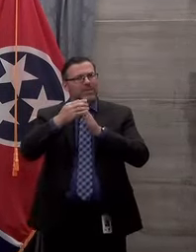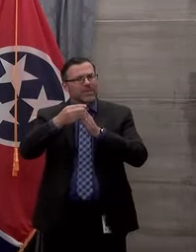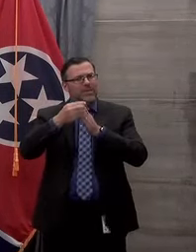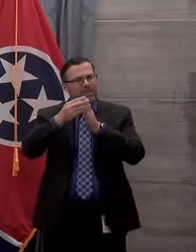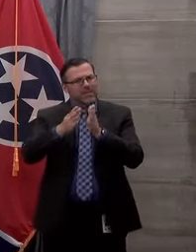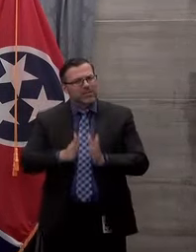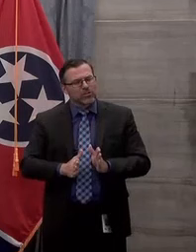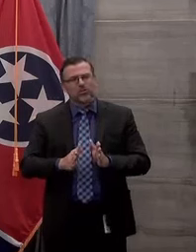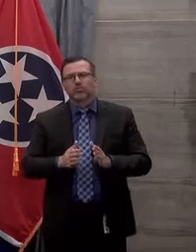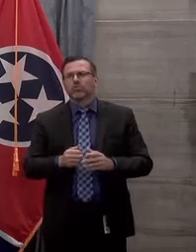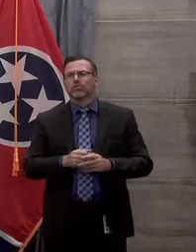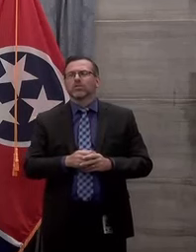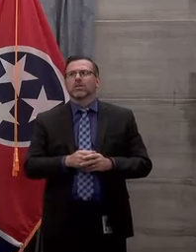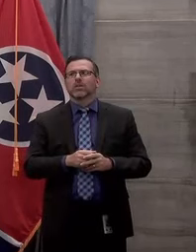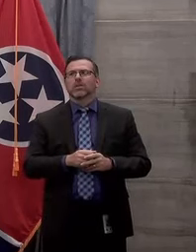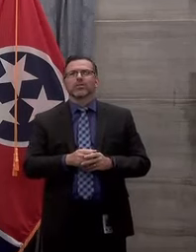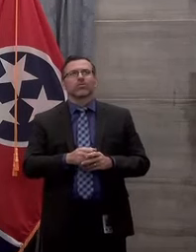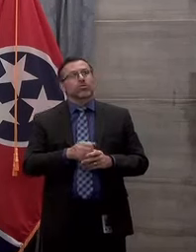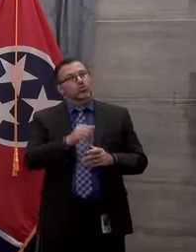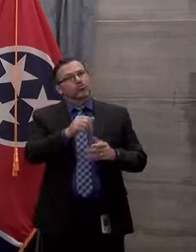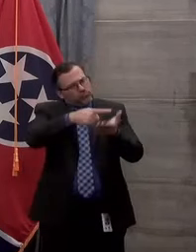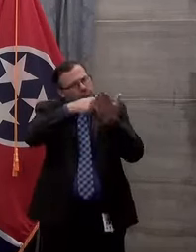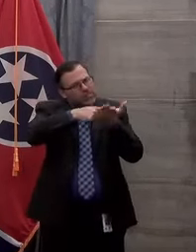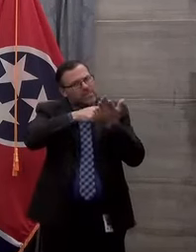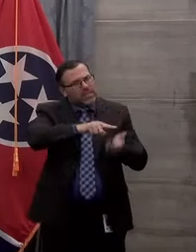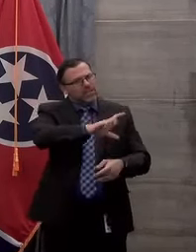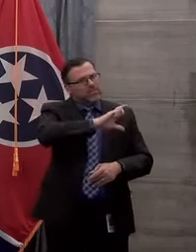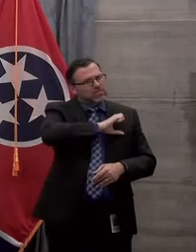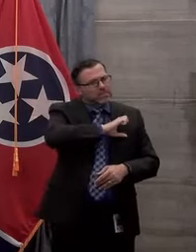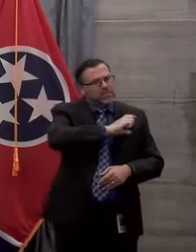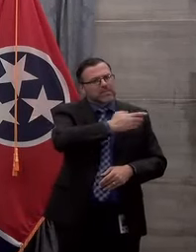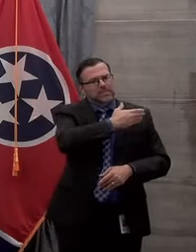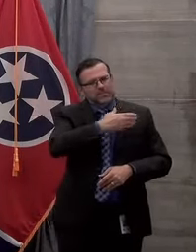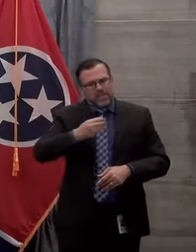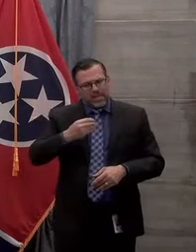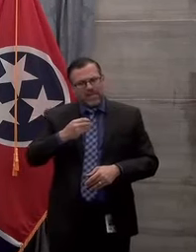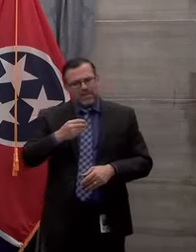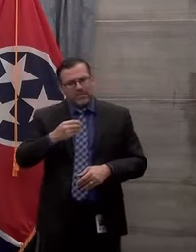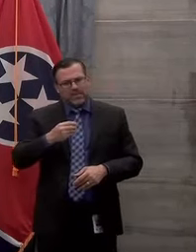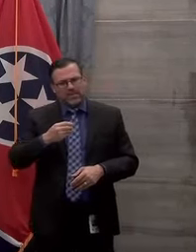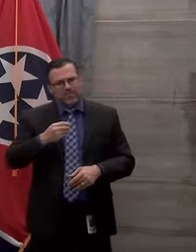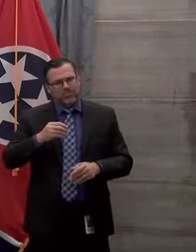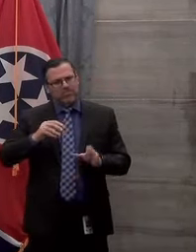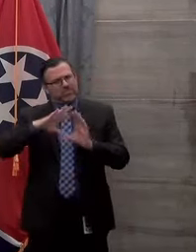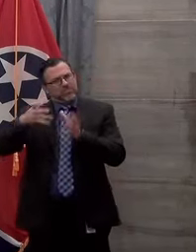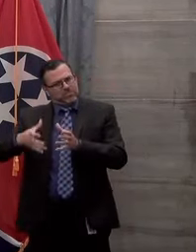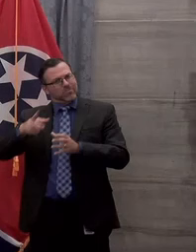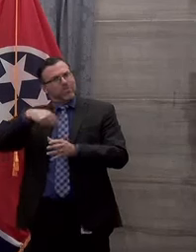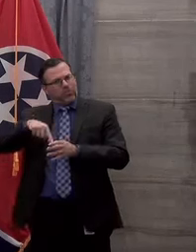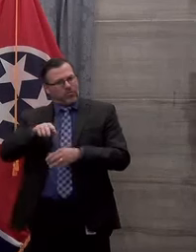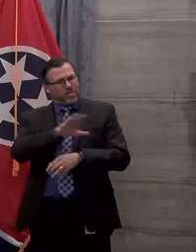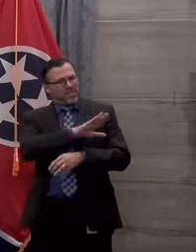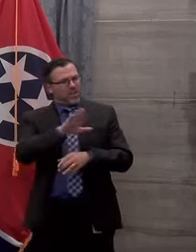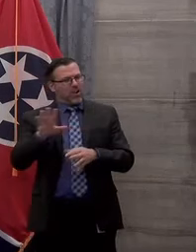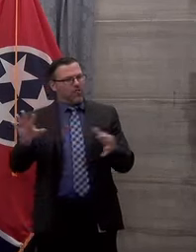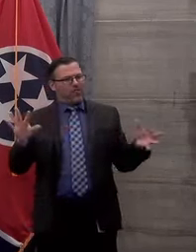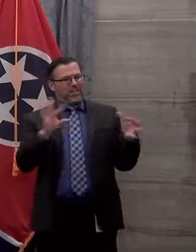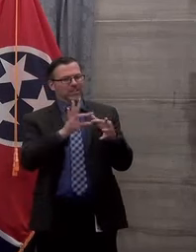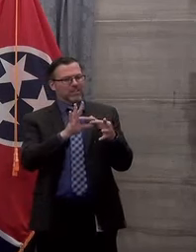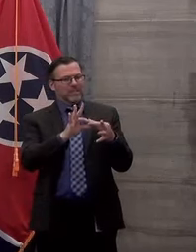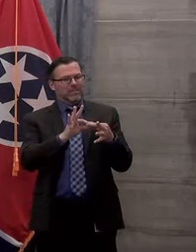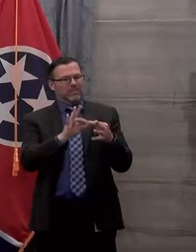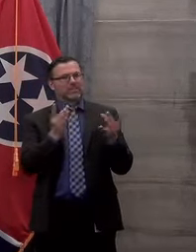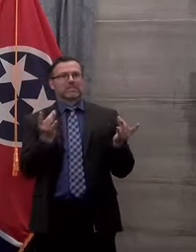to talk about law enforcement and the relationship between law enforcement and community leaders. Those are actionable